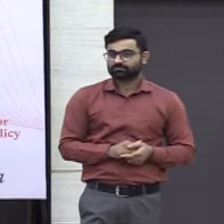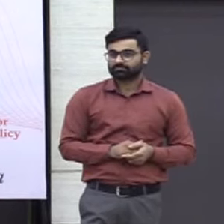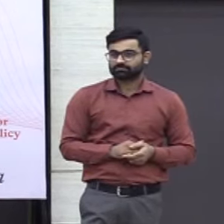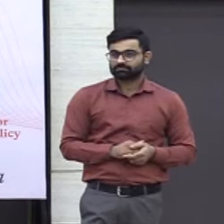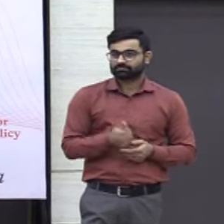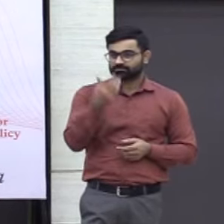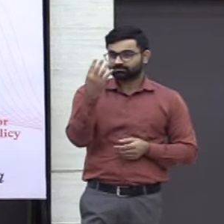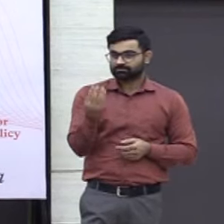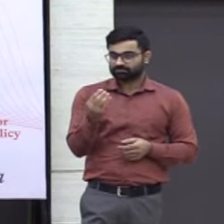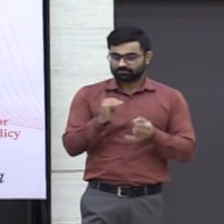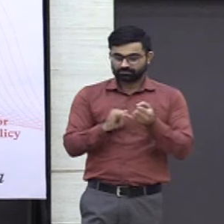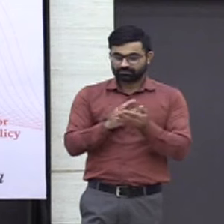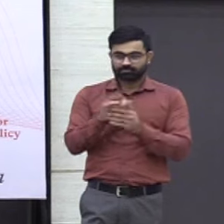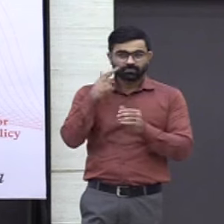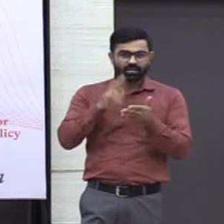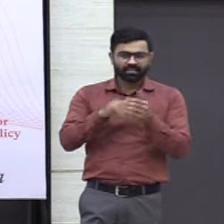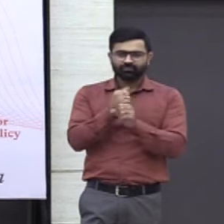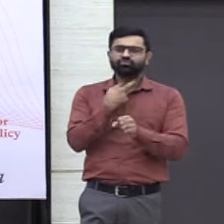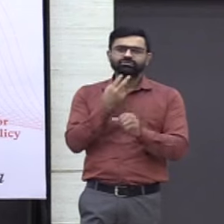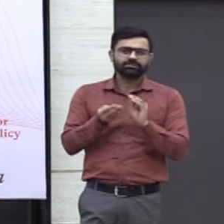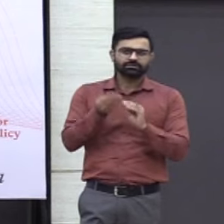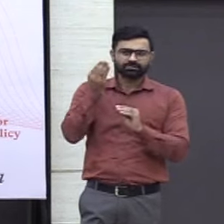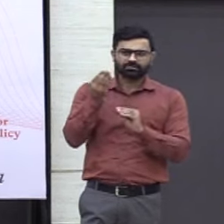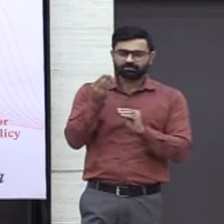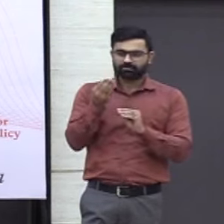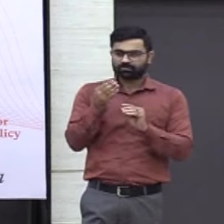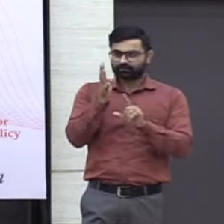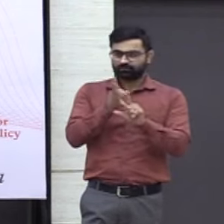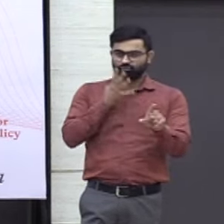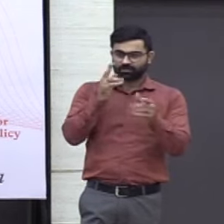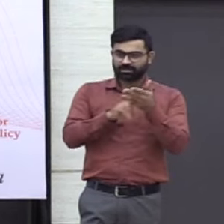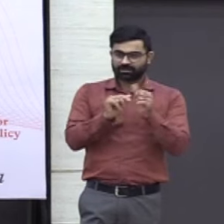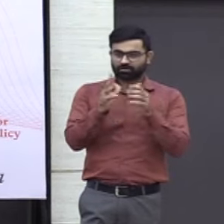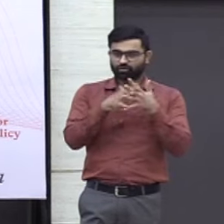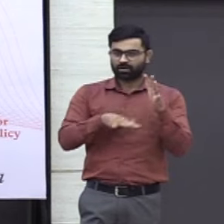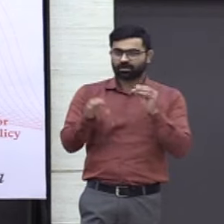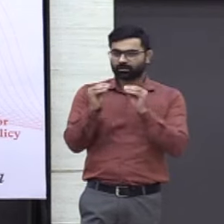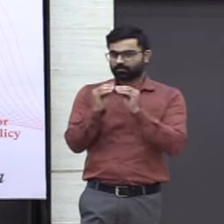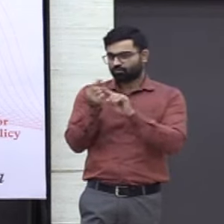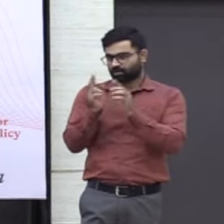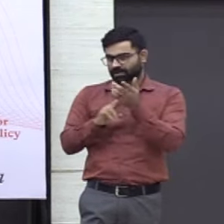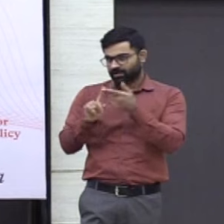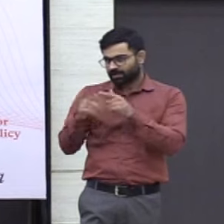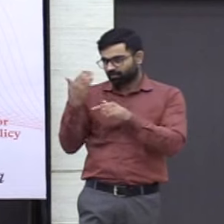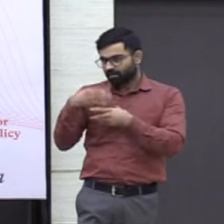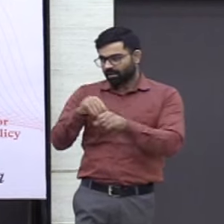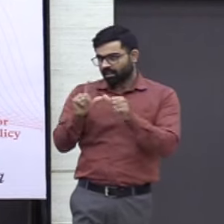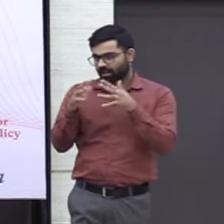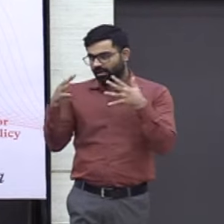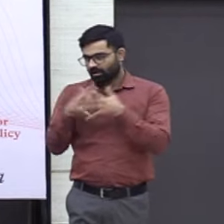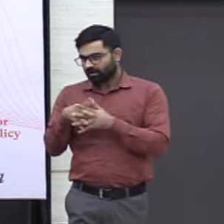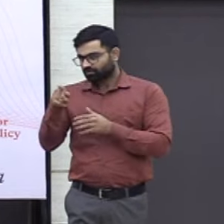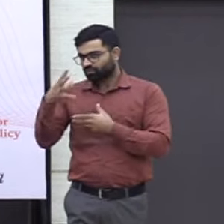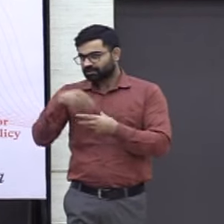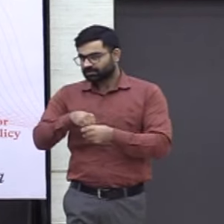hi. Good evening, sir. I'm Shivang. Just speak up a little bit. I'm a fourth year student at National Law University, Mumbai. One of the criticisms of this law is that